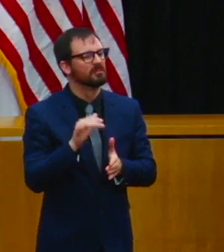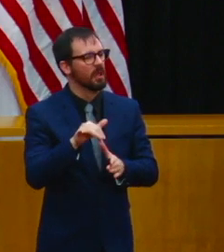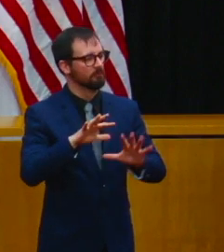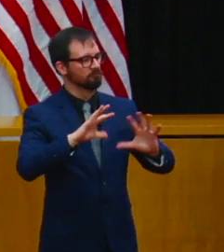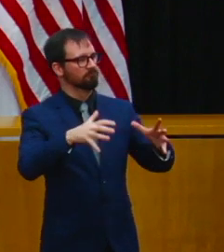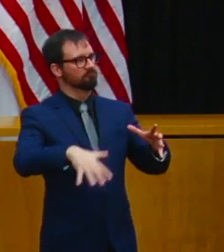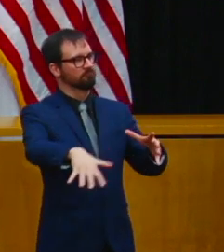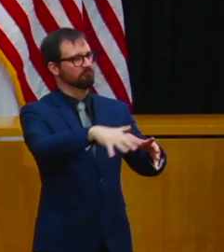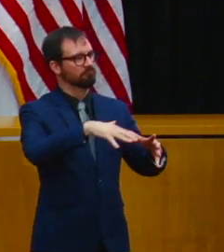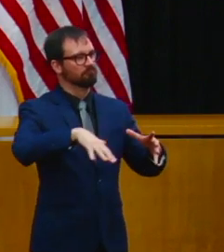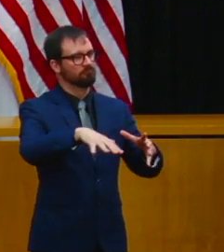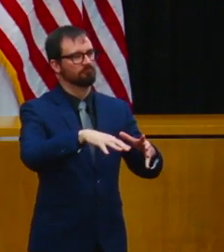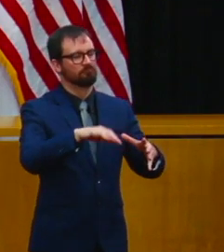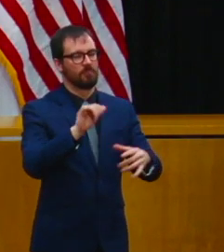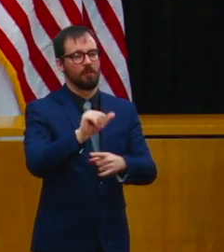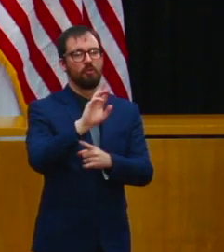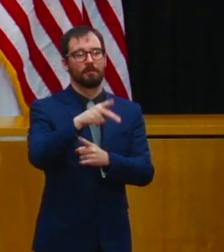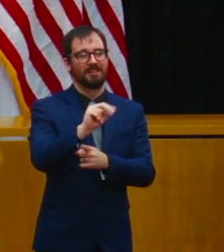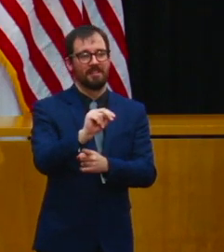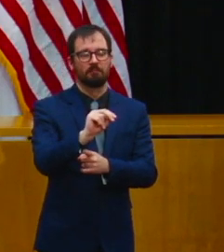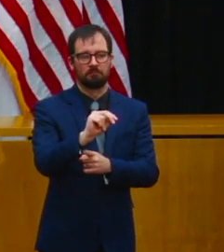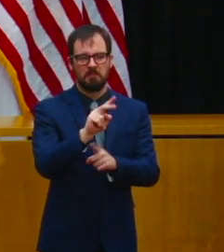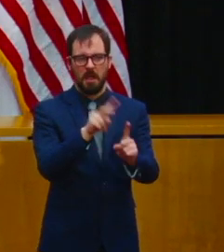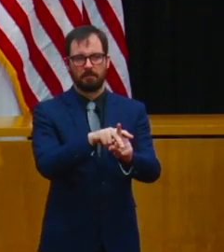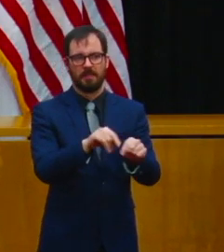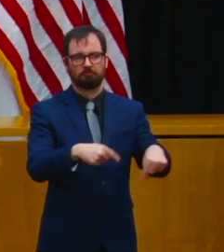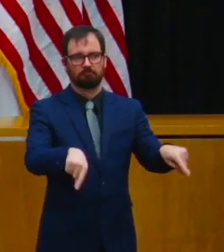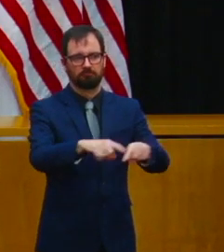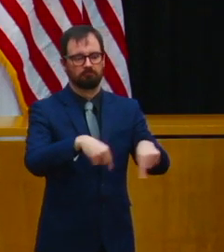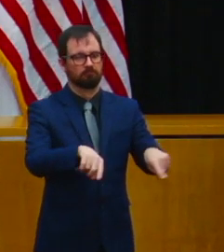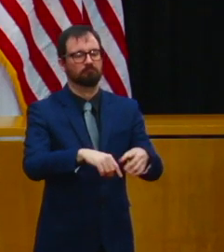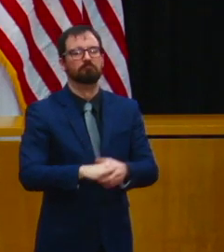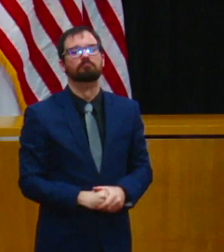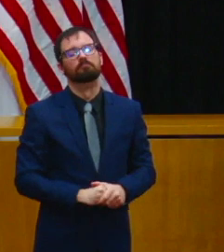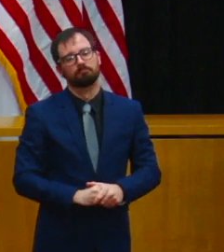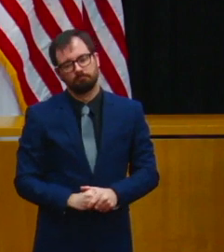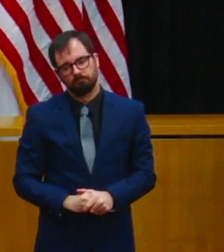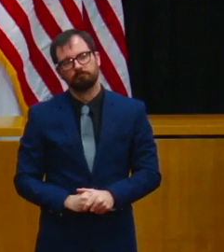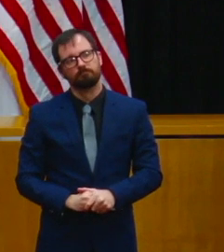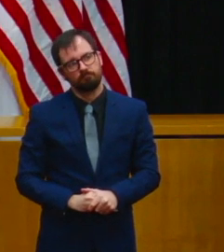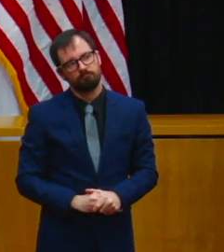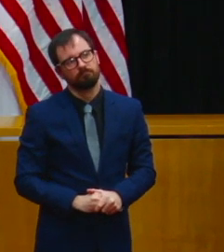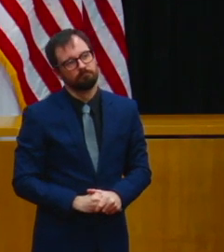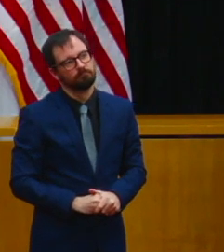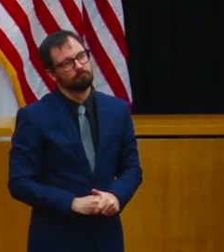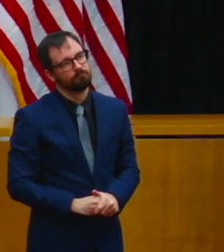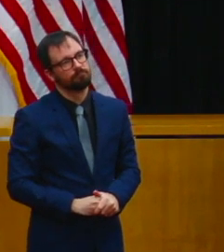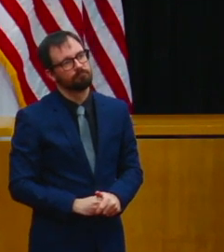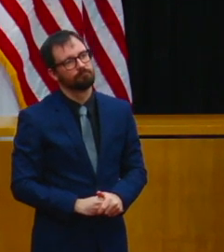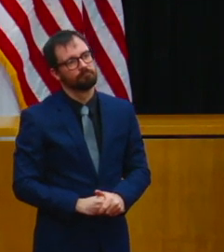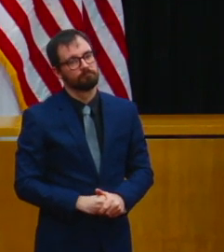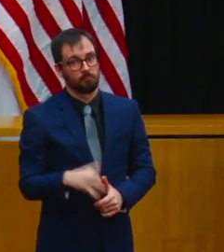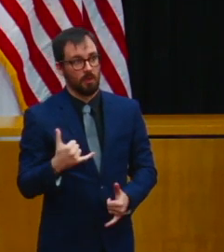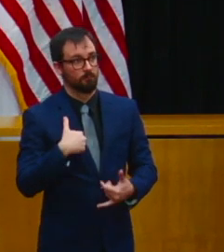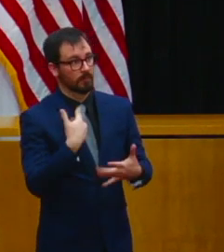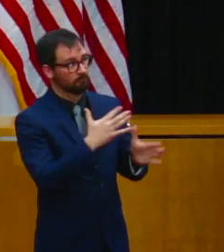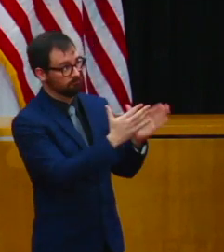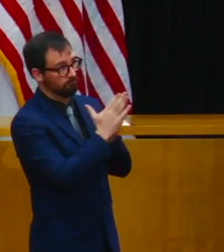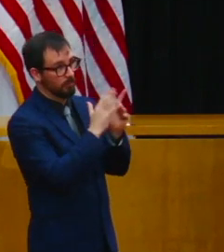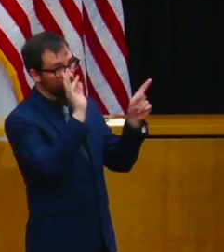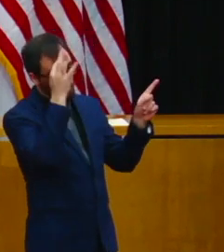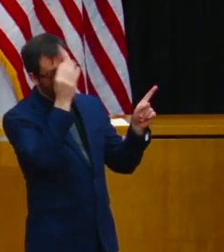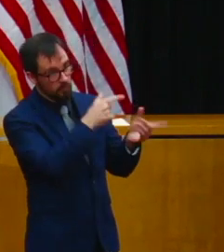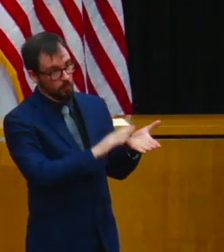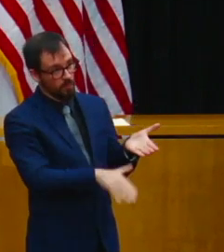As some of you know, if you've stayed current with all that we've been doing, we filed a waiver with the federal government last Friday, I